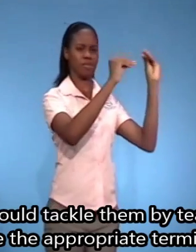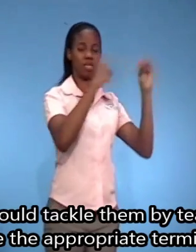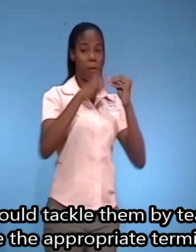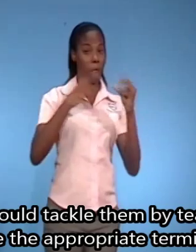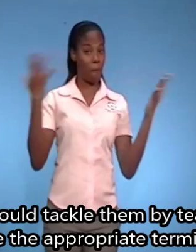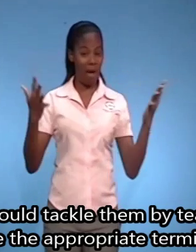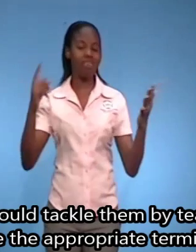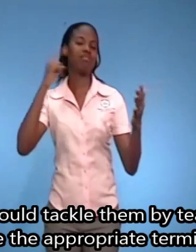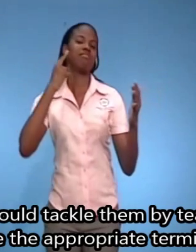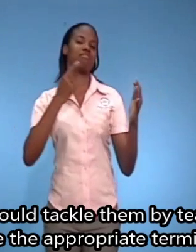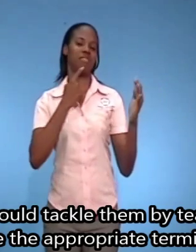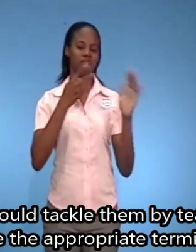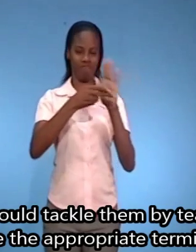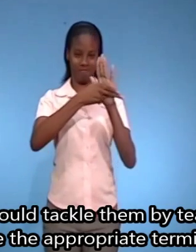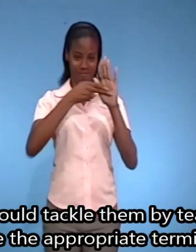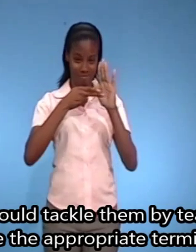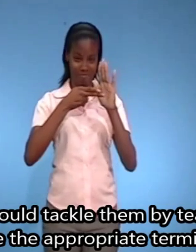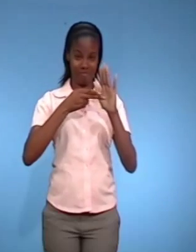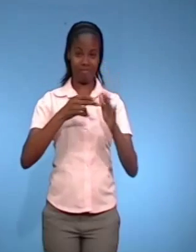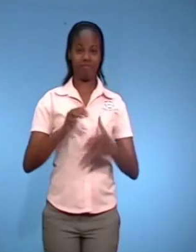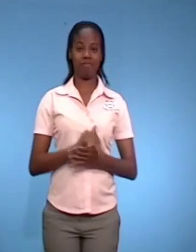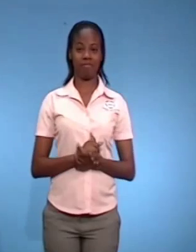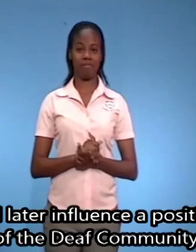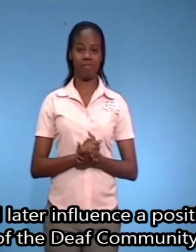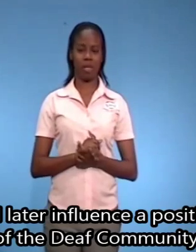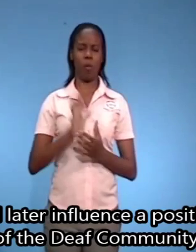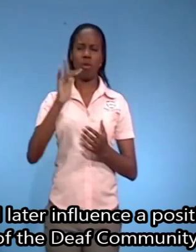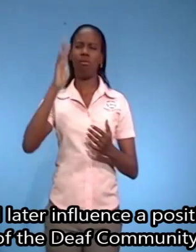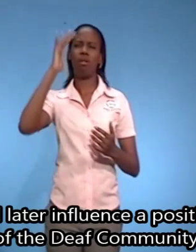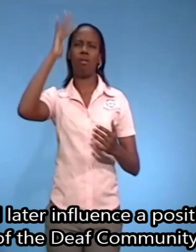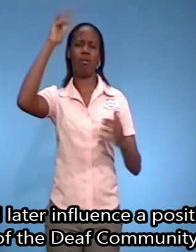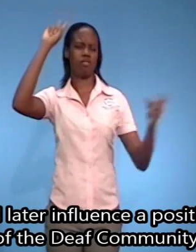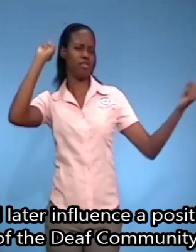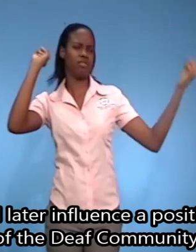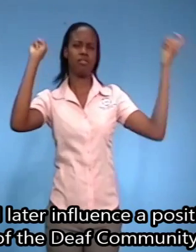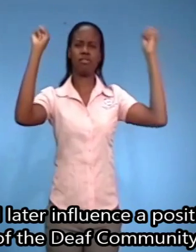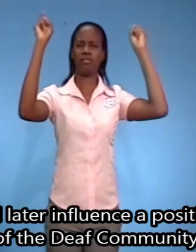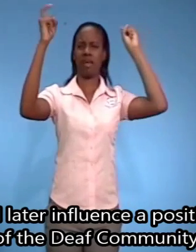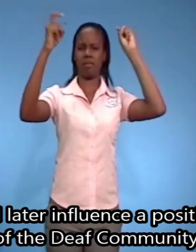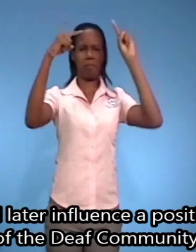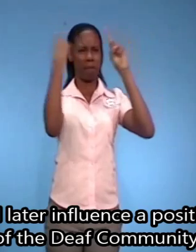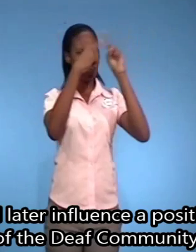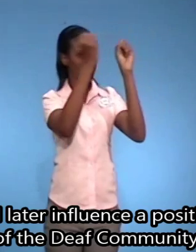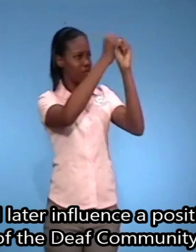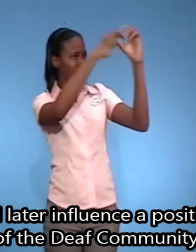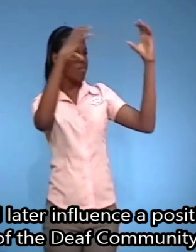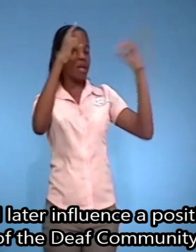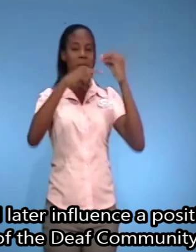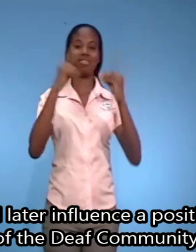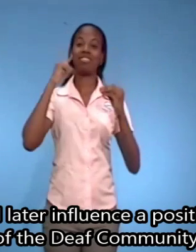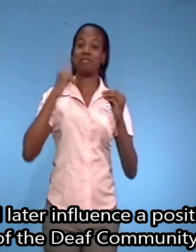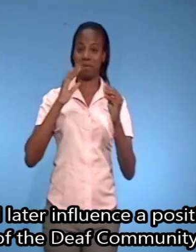everyone the appropriate terminologies, which will later influence a positive image of the deaf